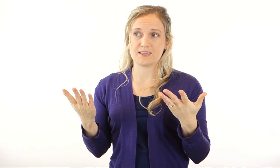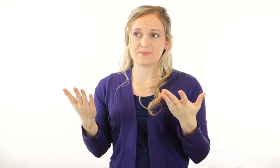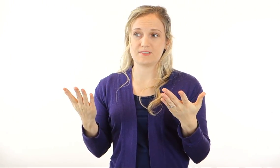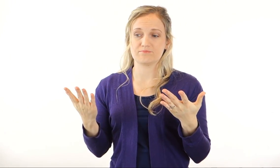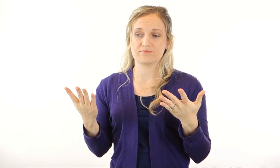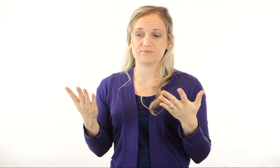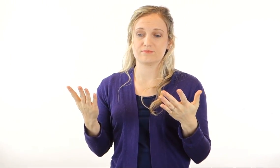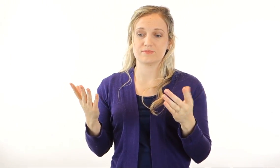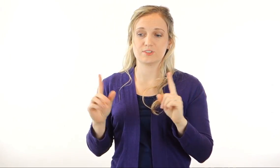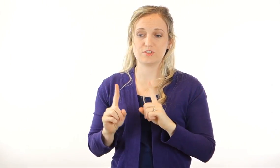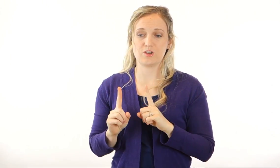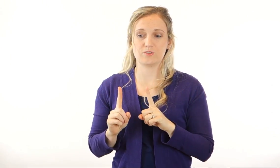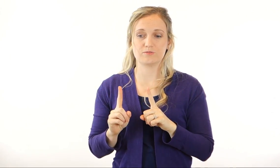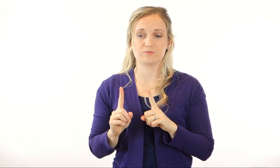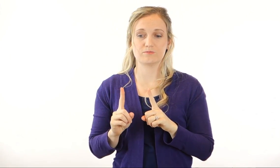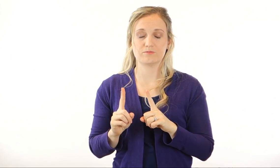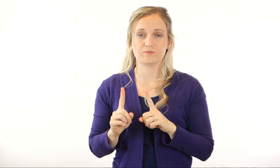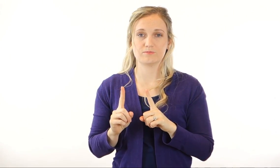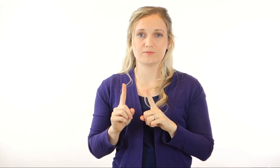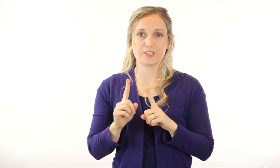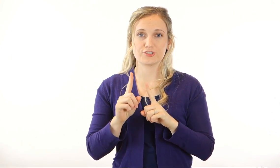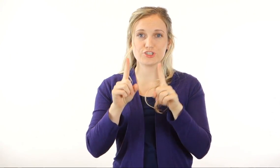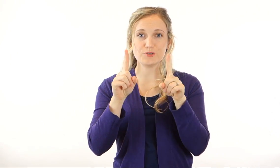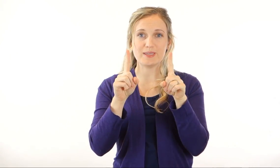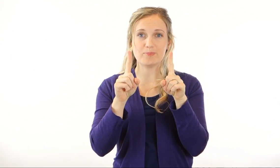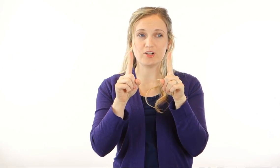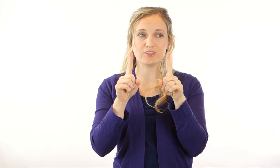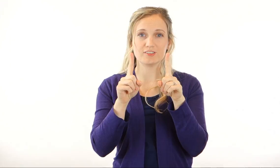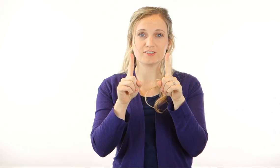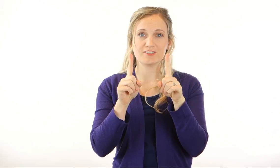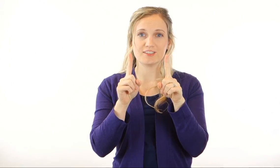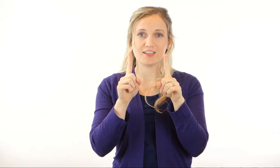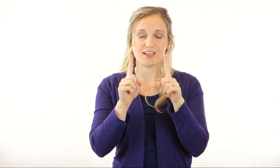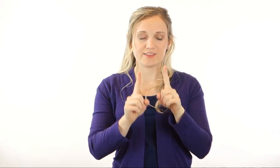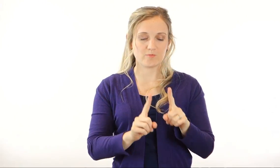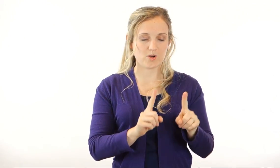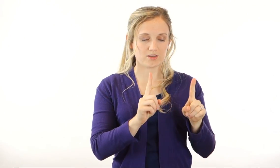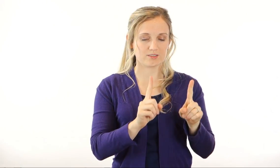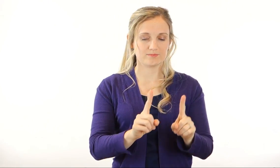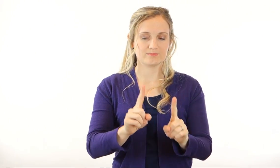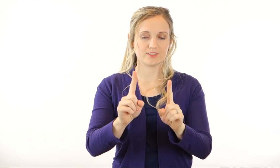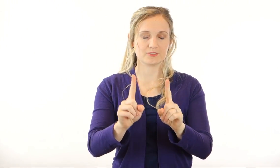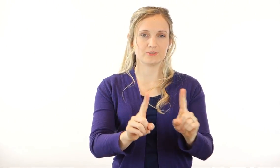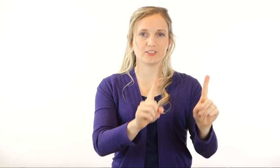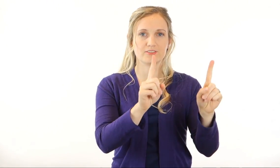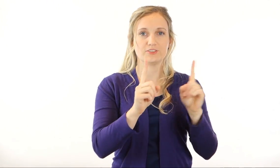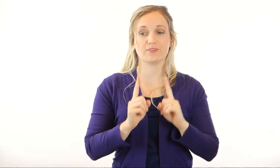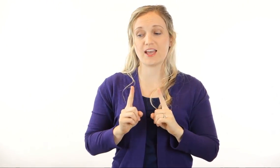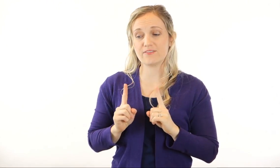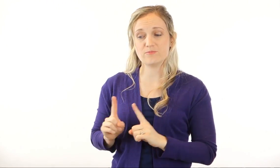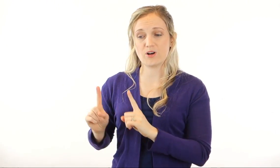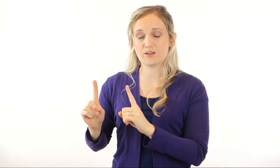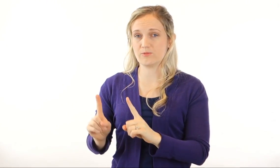me. So here's your 2 people and they walk next to each other. You can have them walk wherever